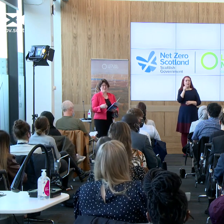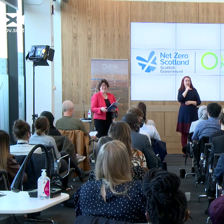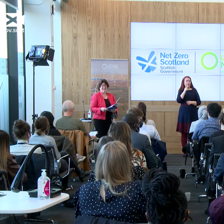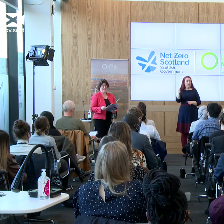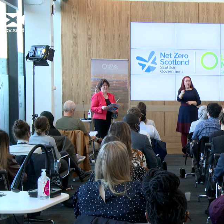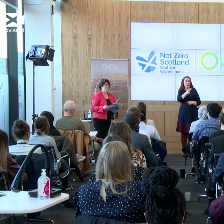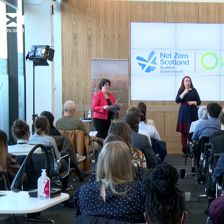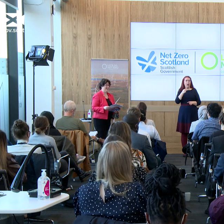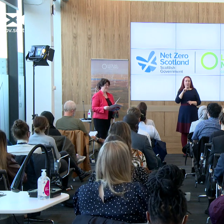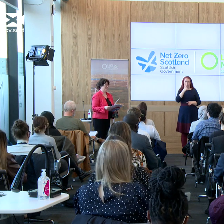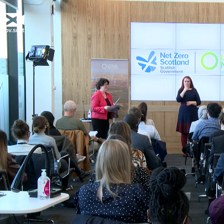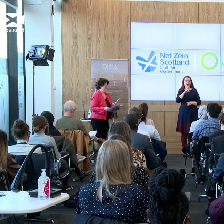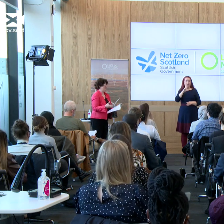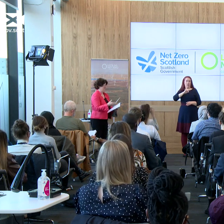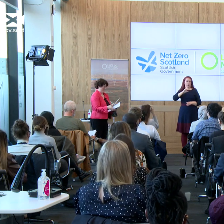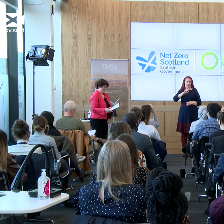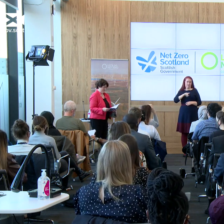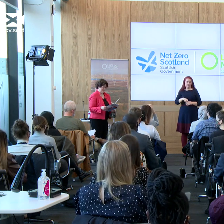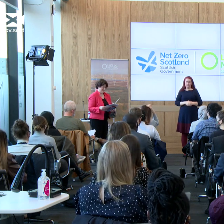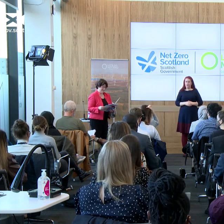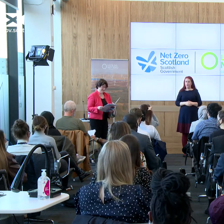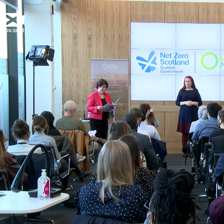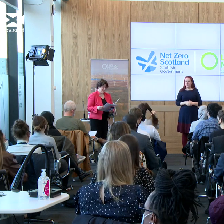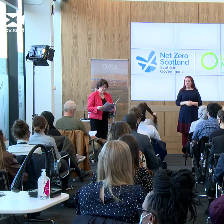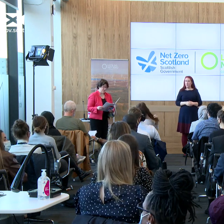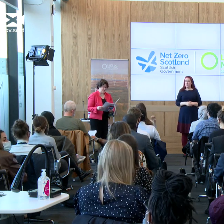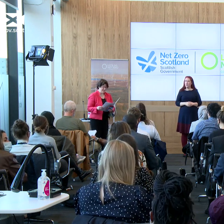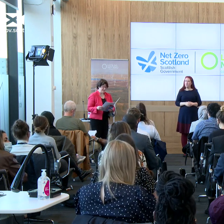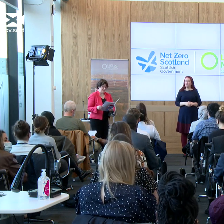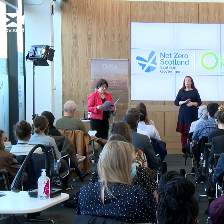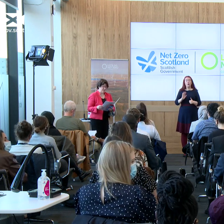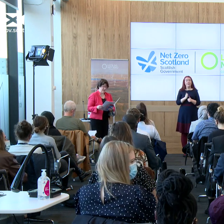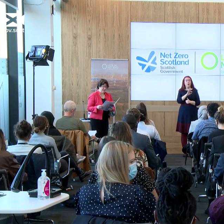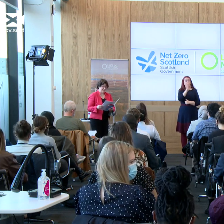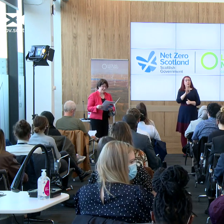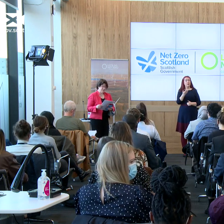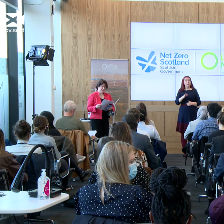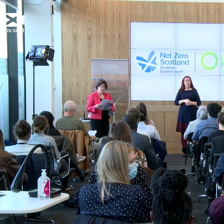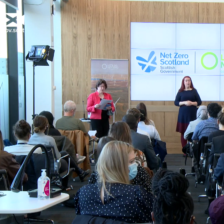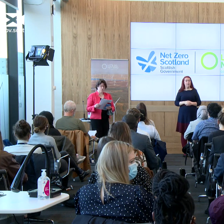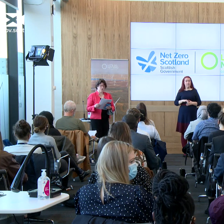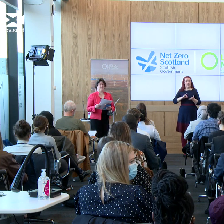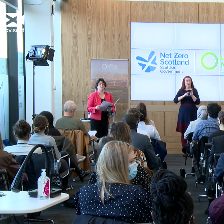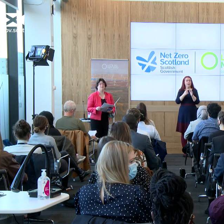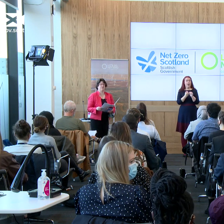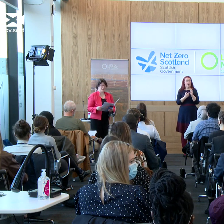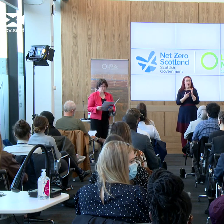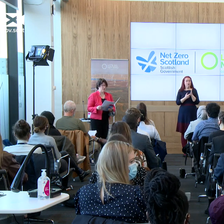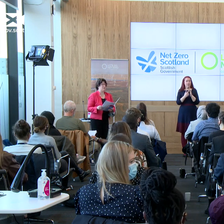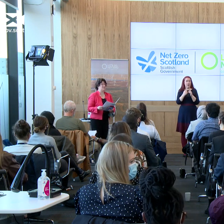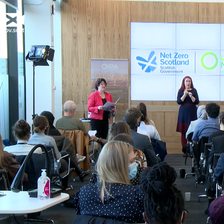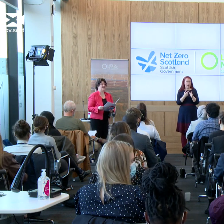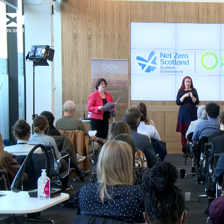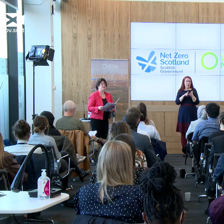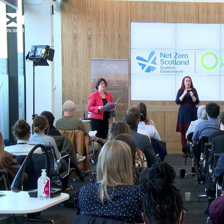reach you, and then we'll ask you to ask your question. So the first question is from Sagarika Oja, one of our